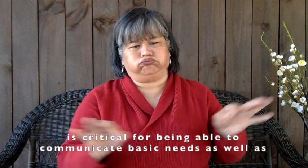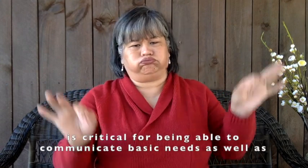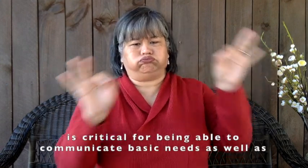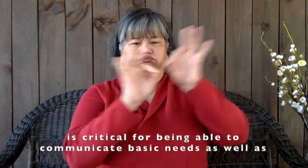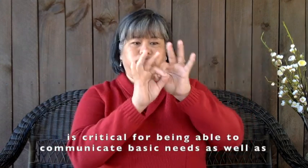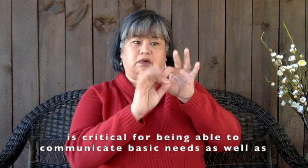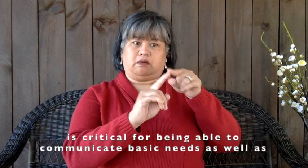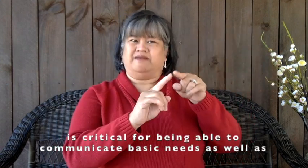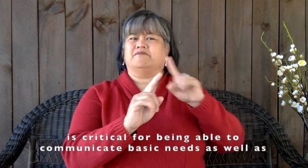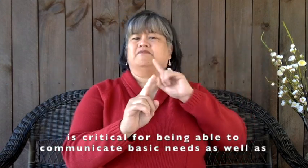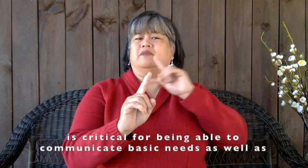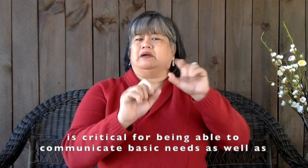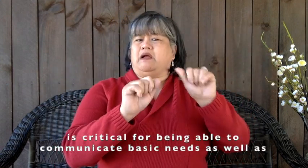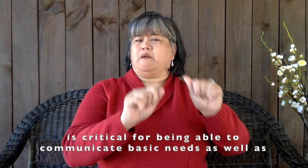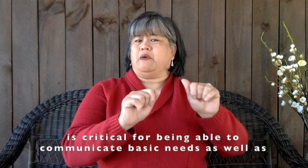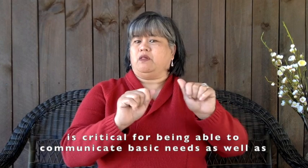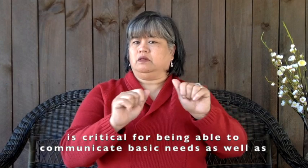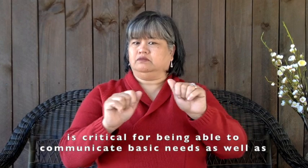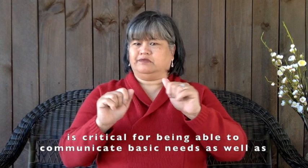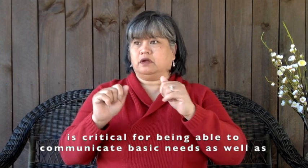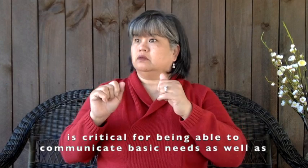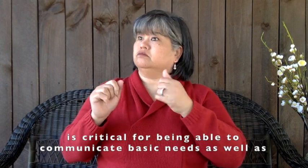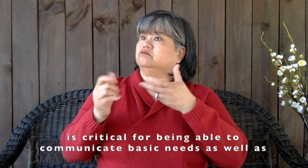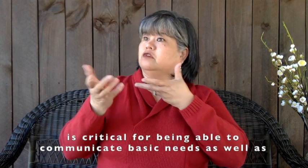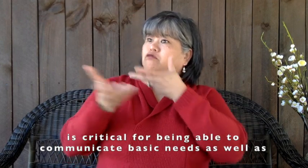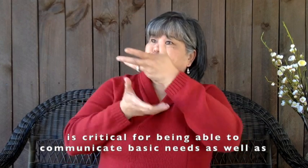is critical for being able to communicate basic needs,